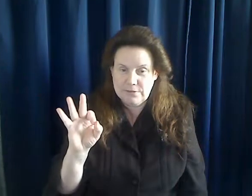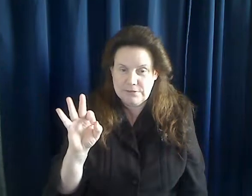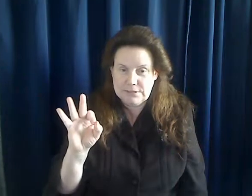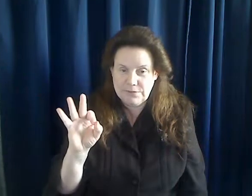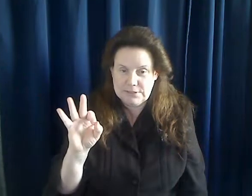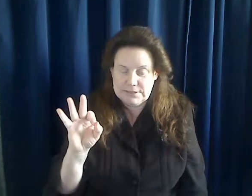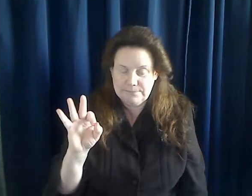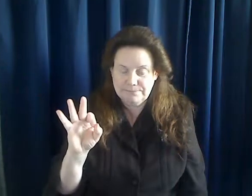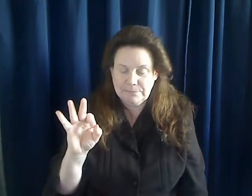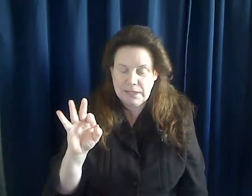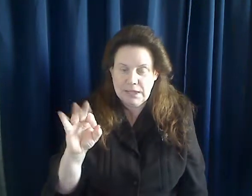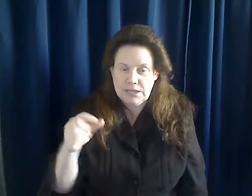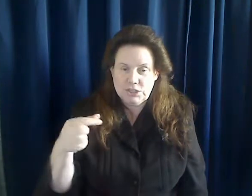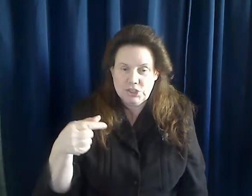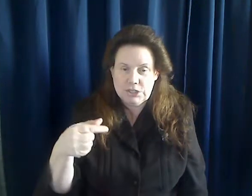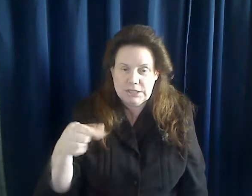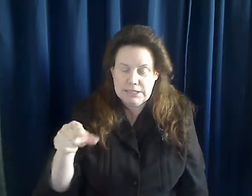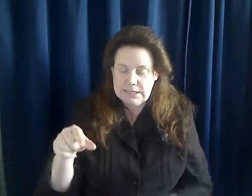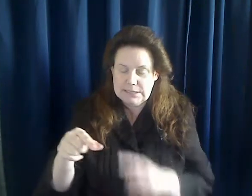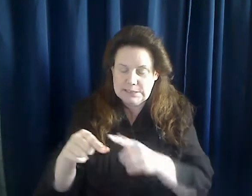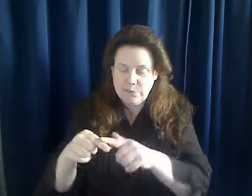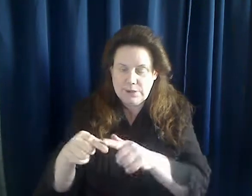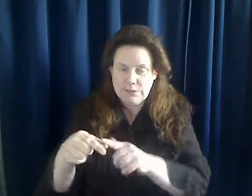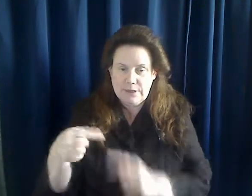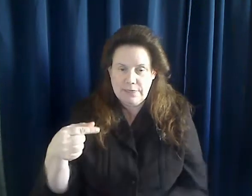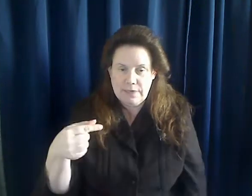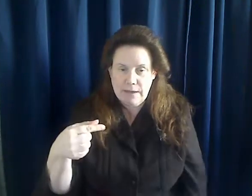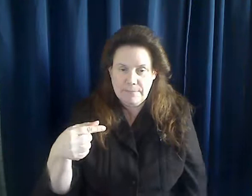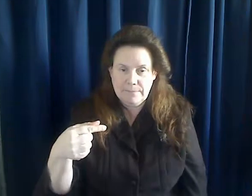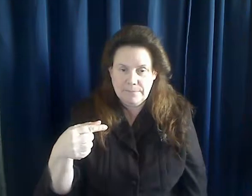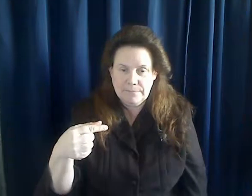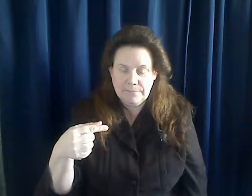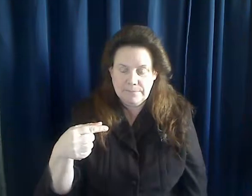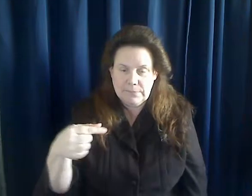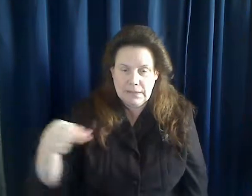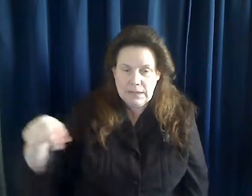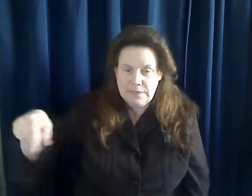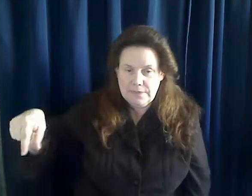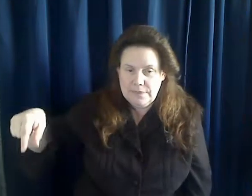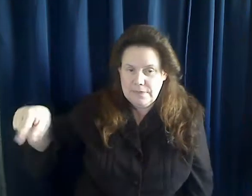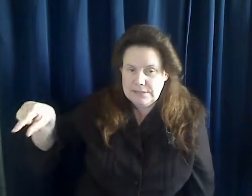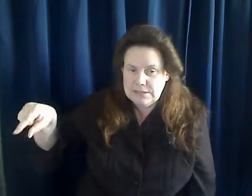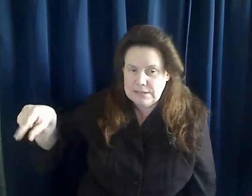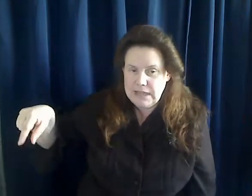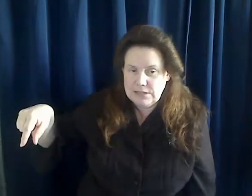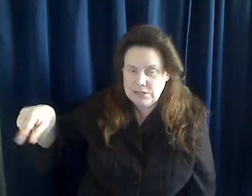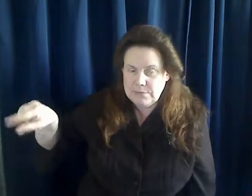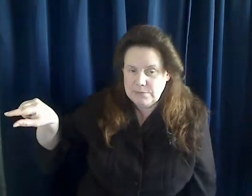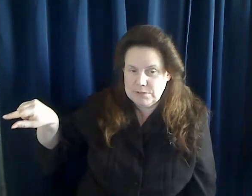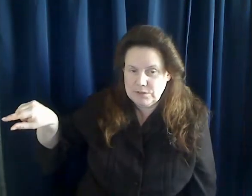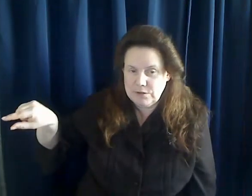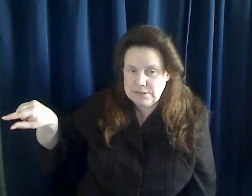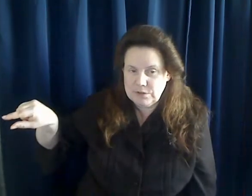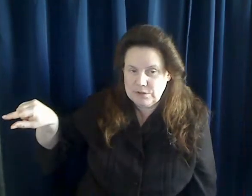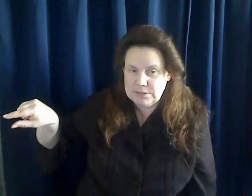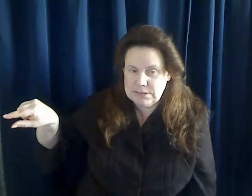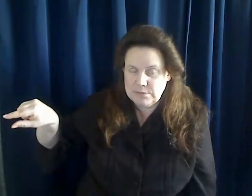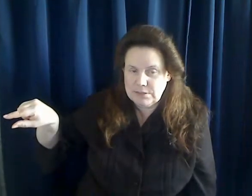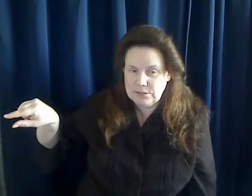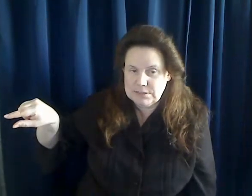the difference. G is pointer and thumb. This is the hand shape, and I'm just turning so you can see what it looks